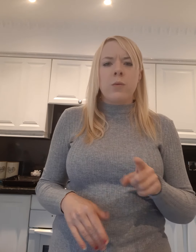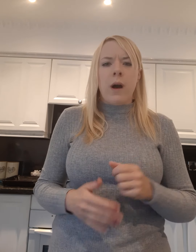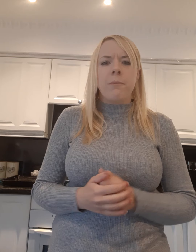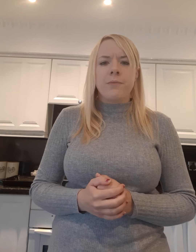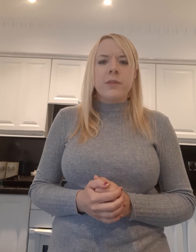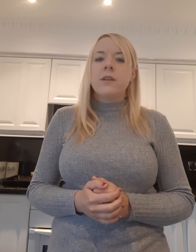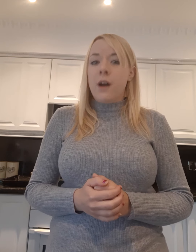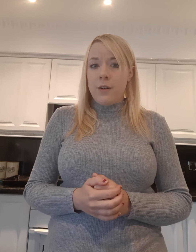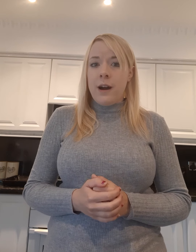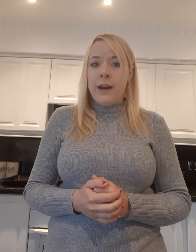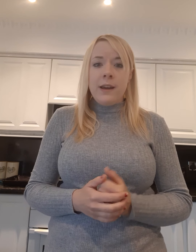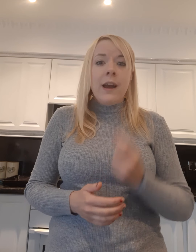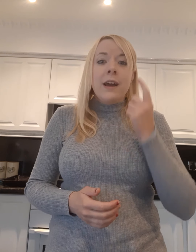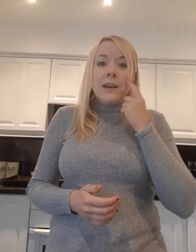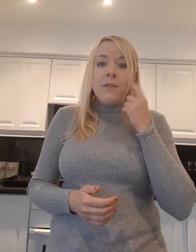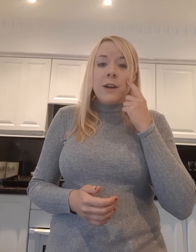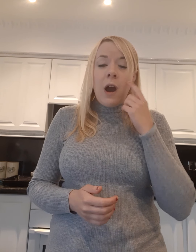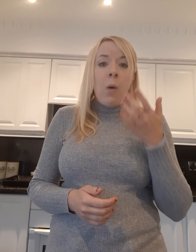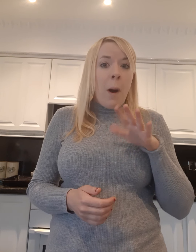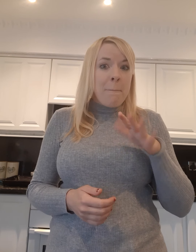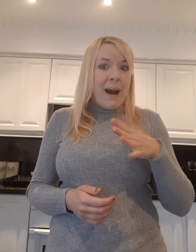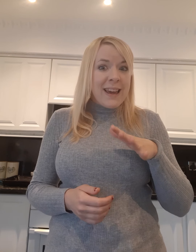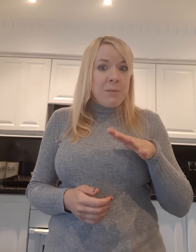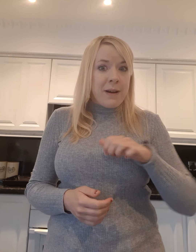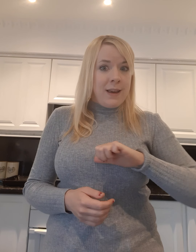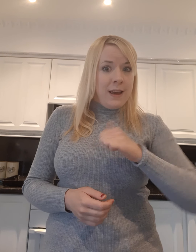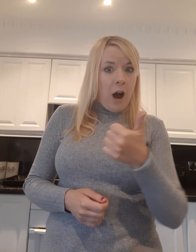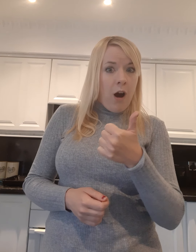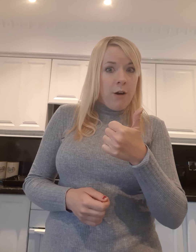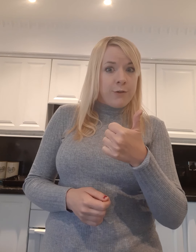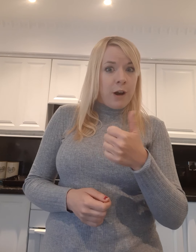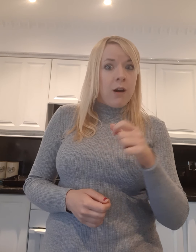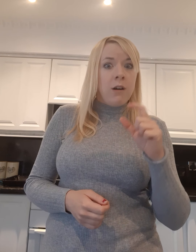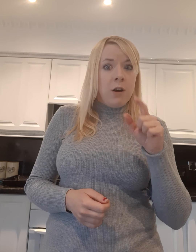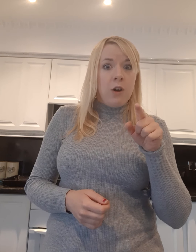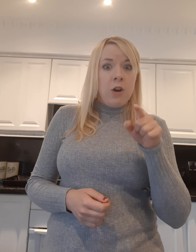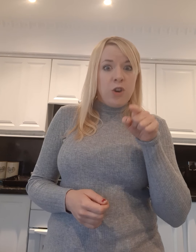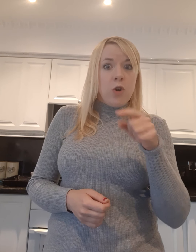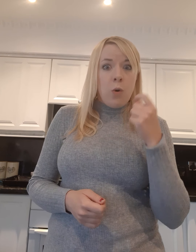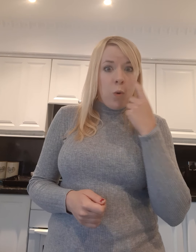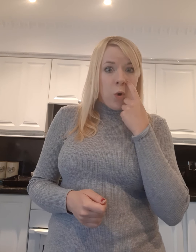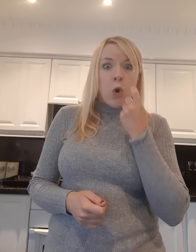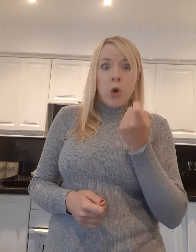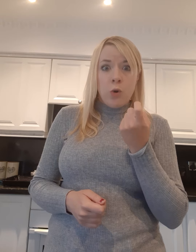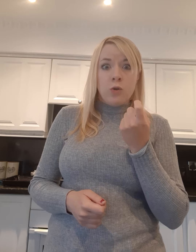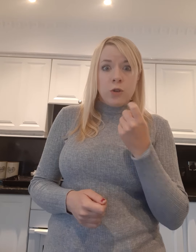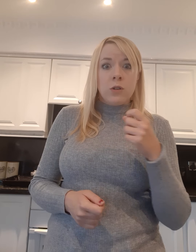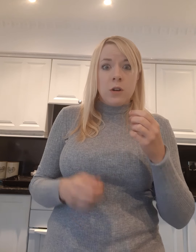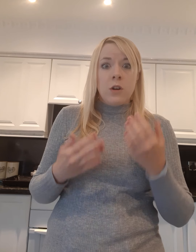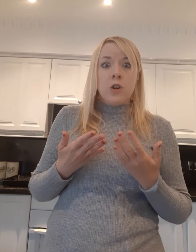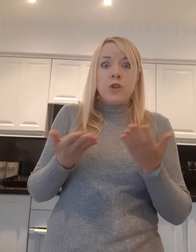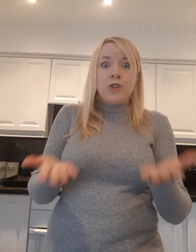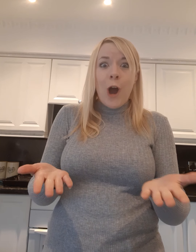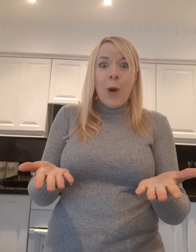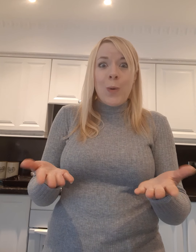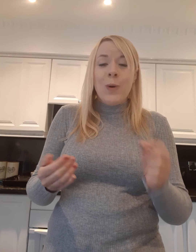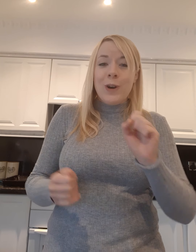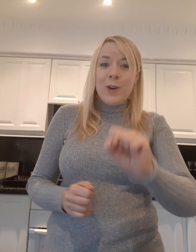one. Okay, give it a go. Maybe after you could show